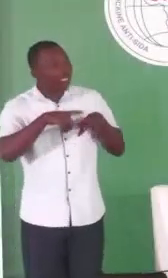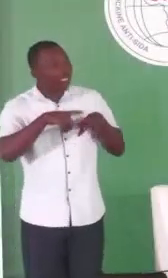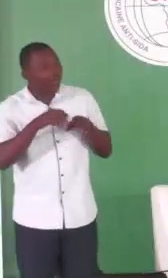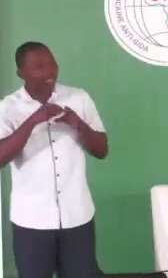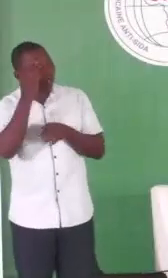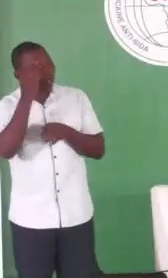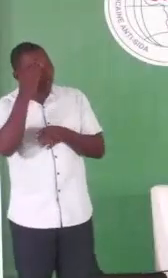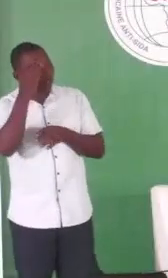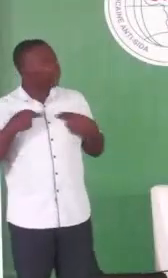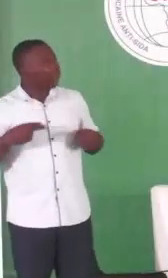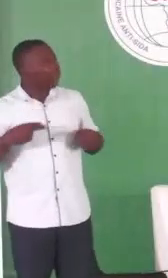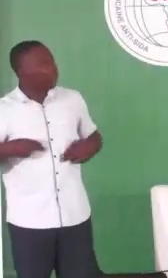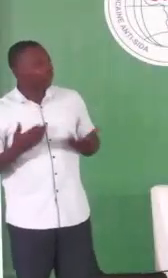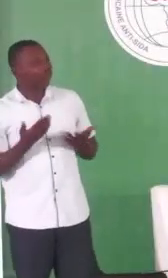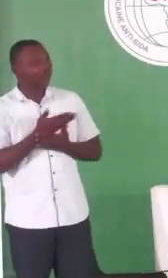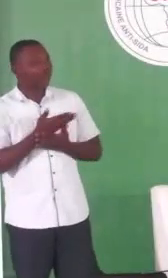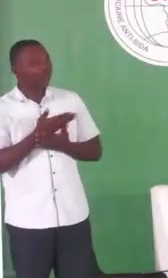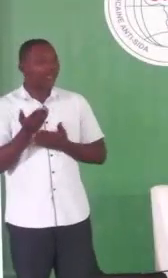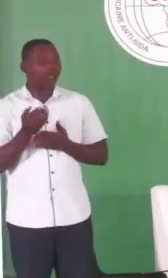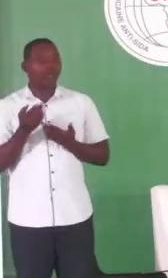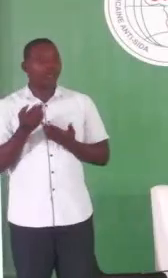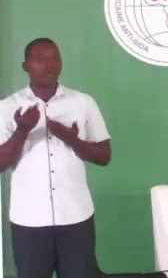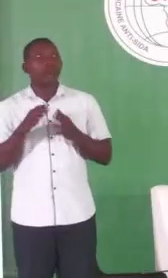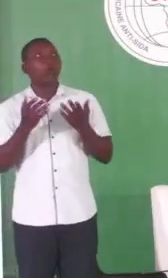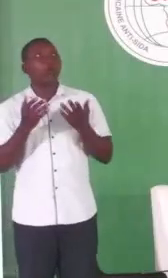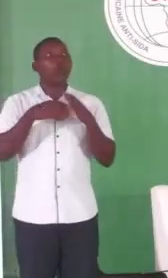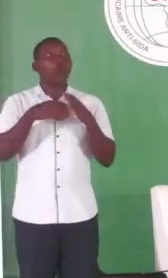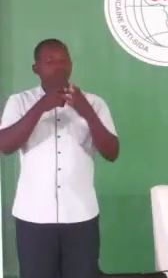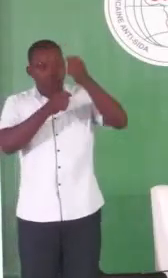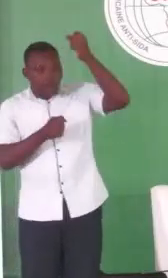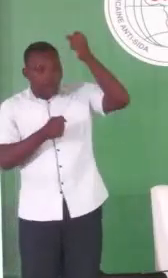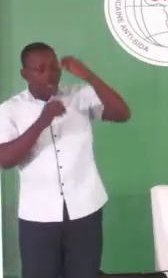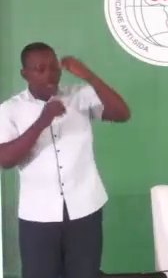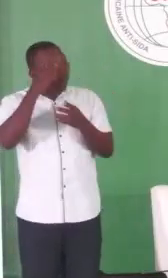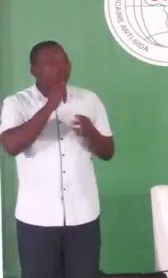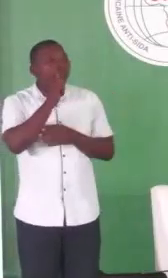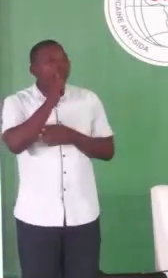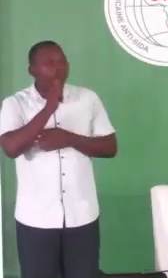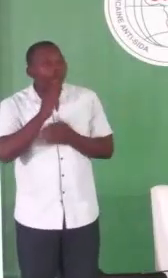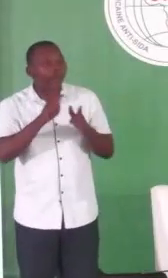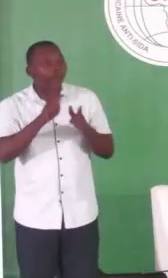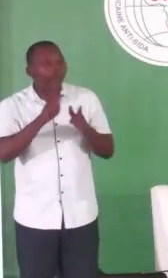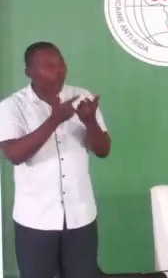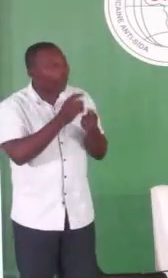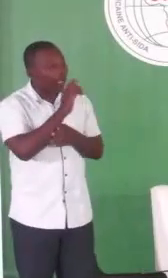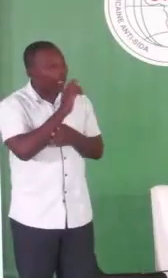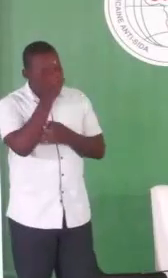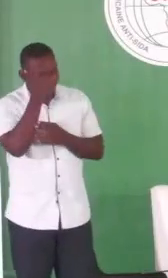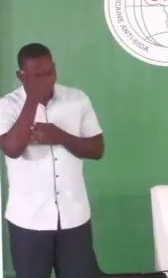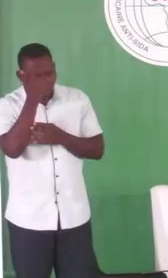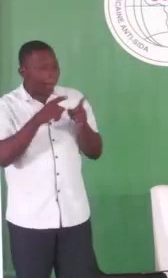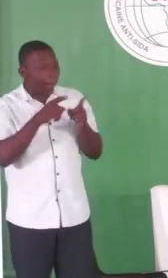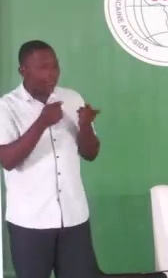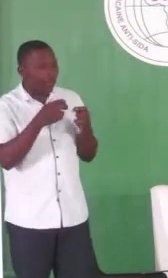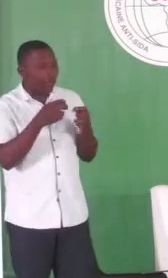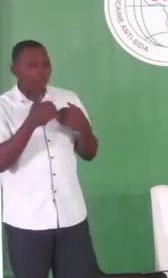of Health, they are an umbrella for private sector and for government. The gap that we might have might